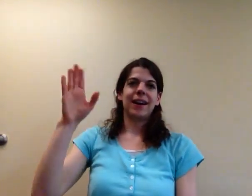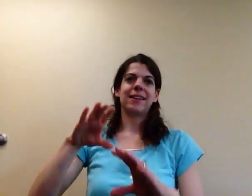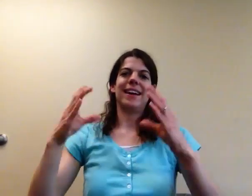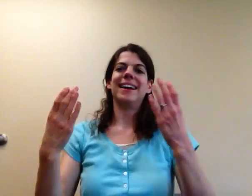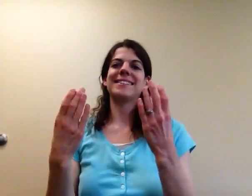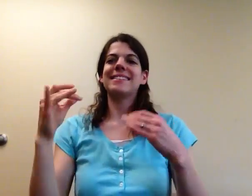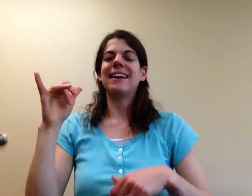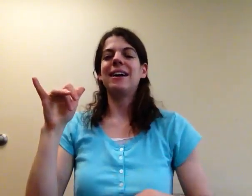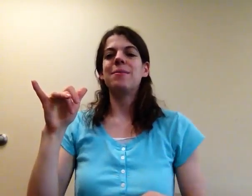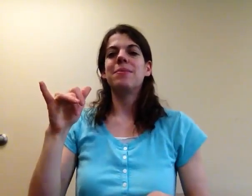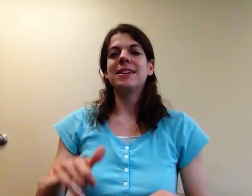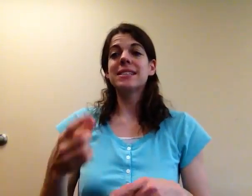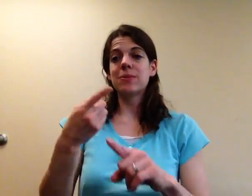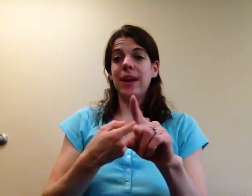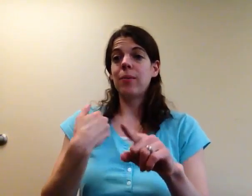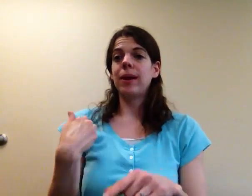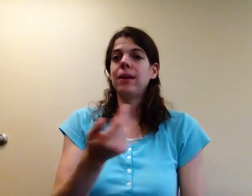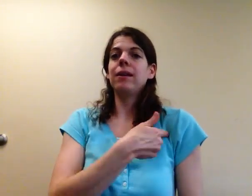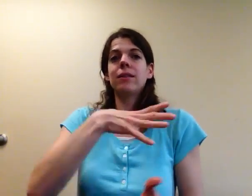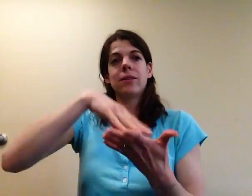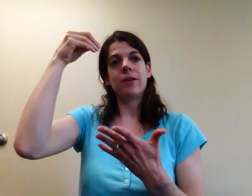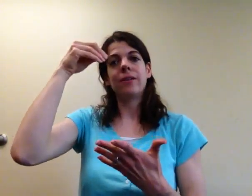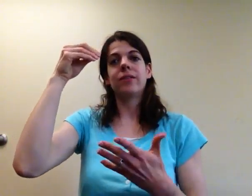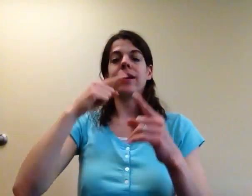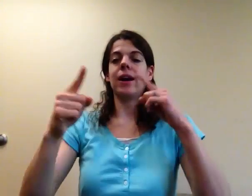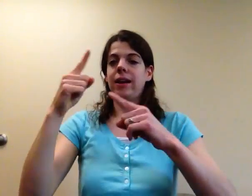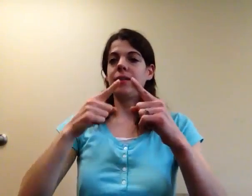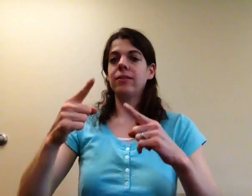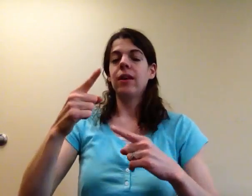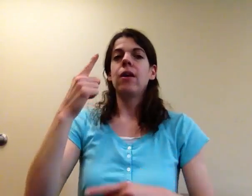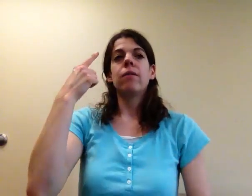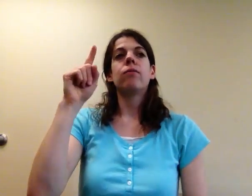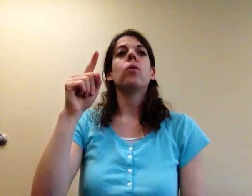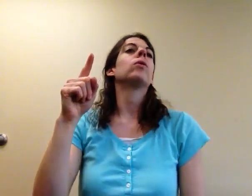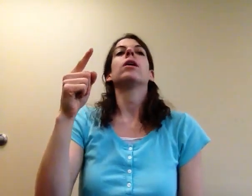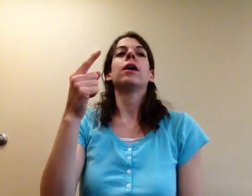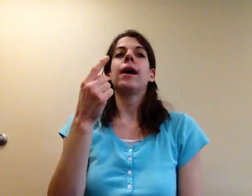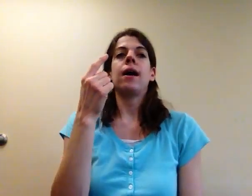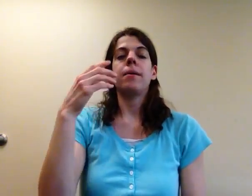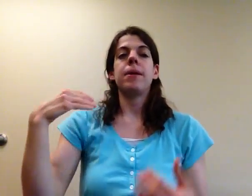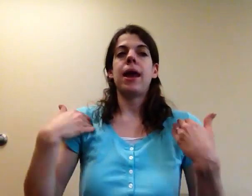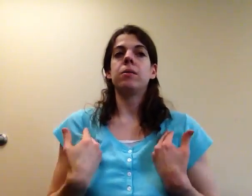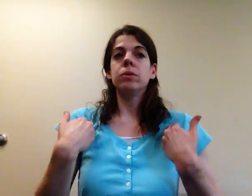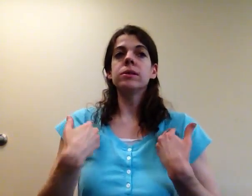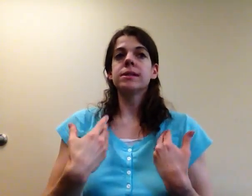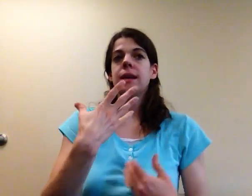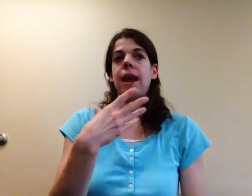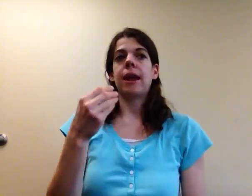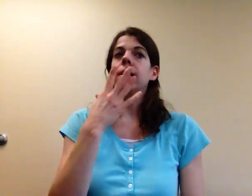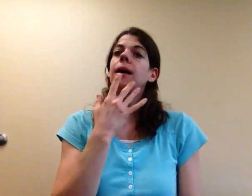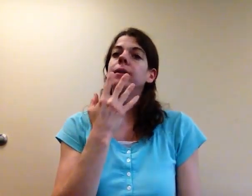Hi class. This week we learned signs for animals and